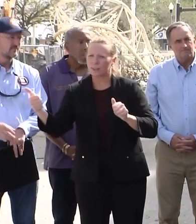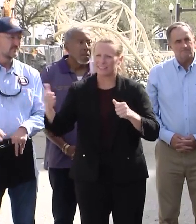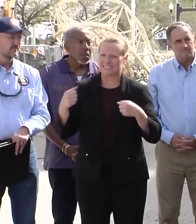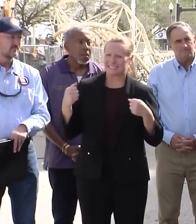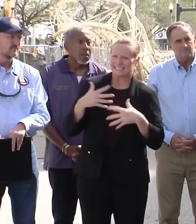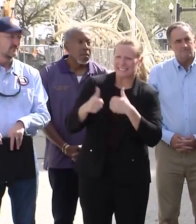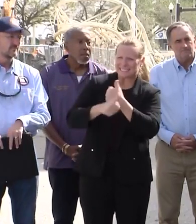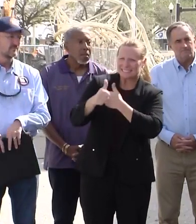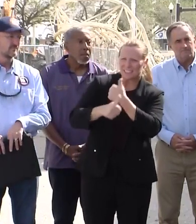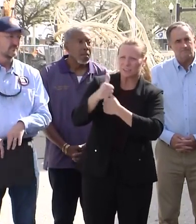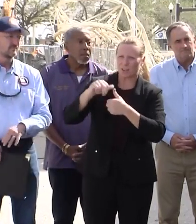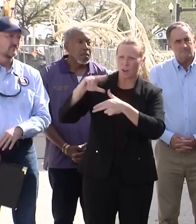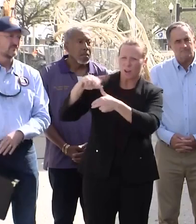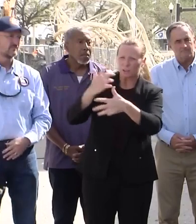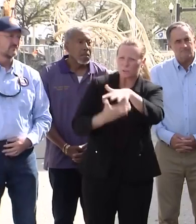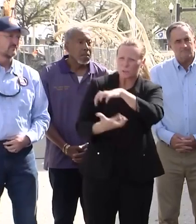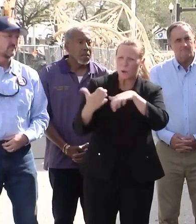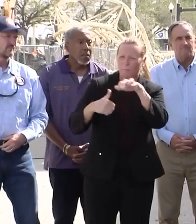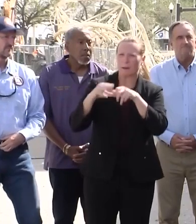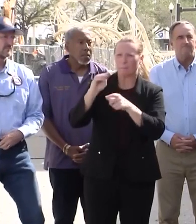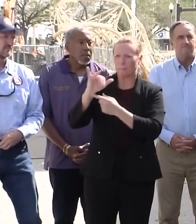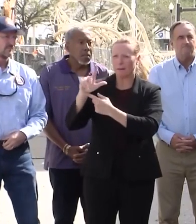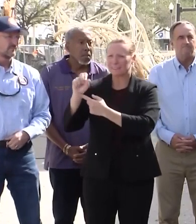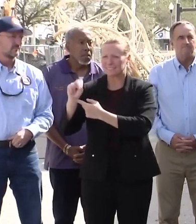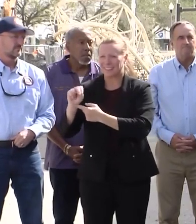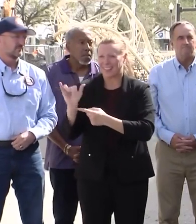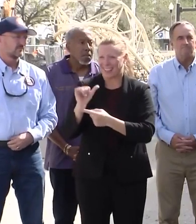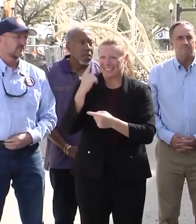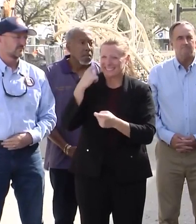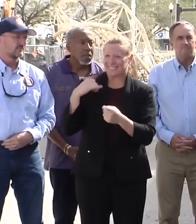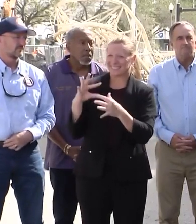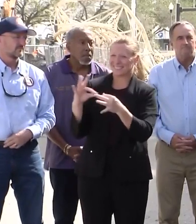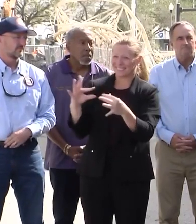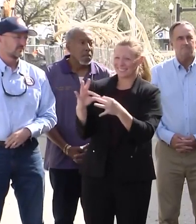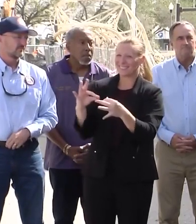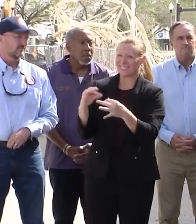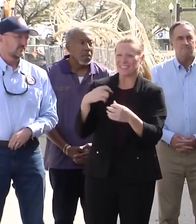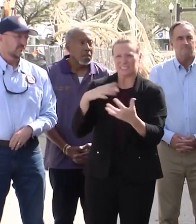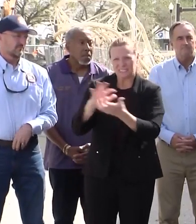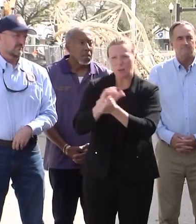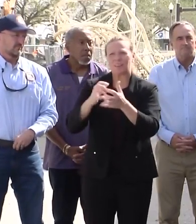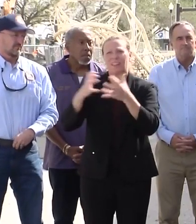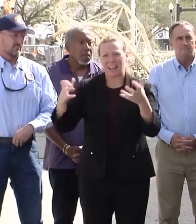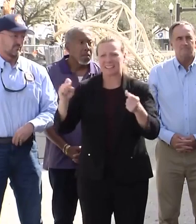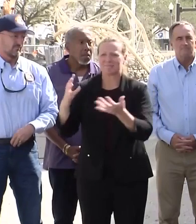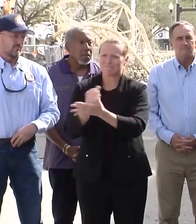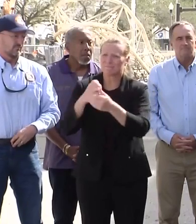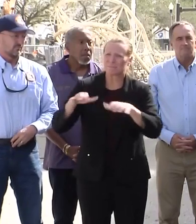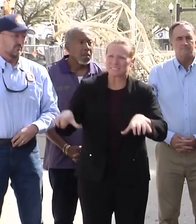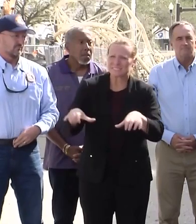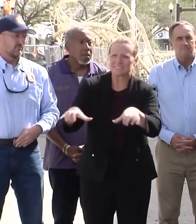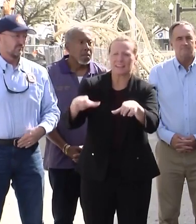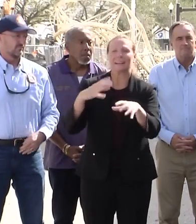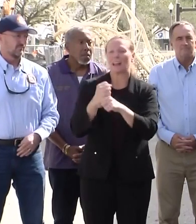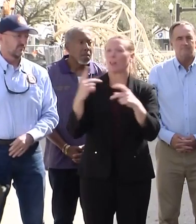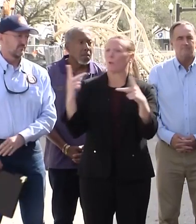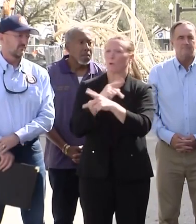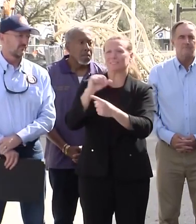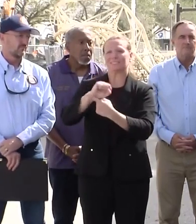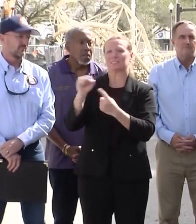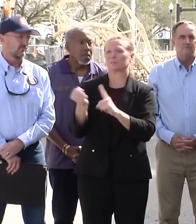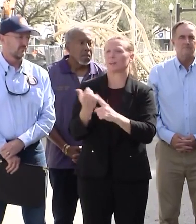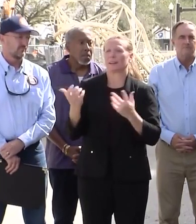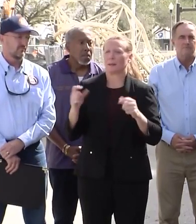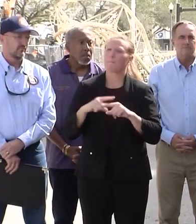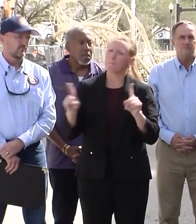Hurricane Milton. And as I said, there's damage. There's a lot that's going to need to be done. We did not get the worst case scenario, but we did